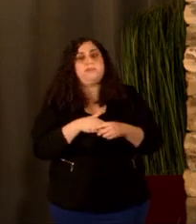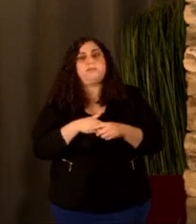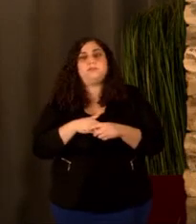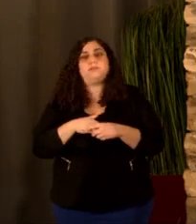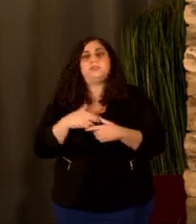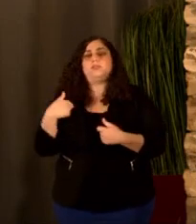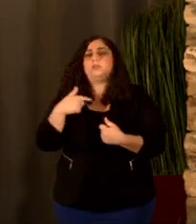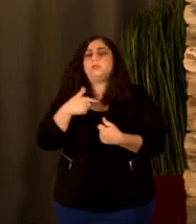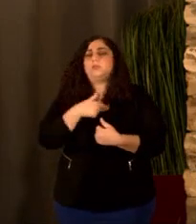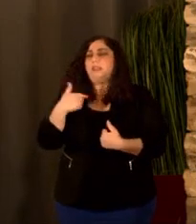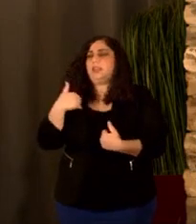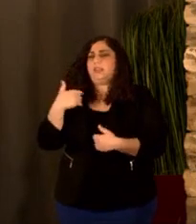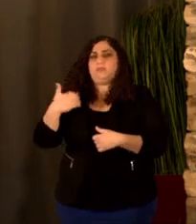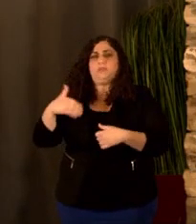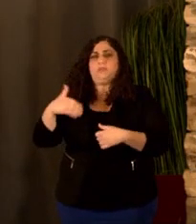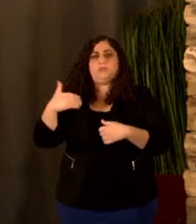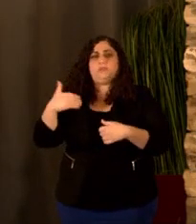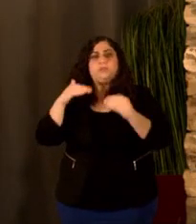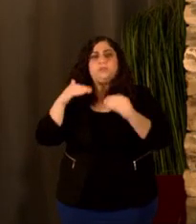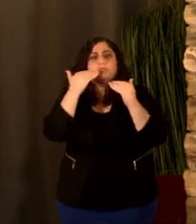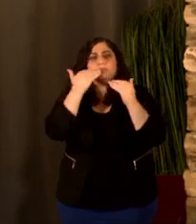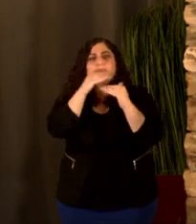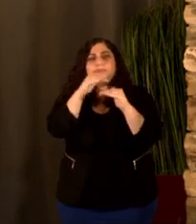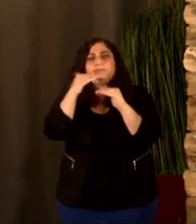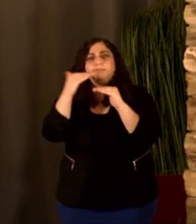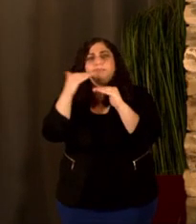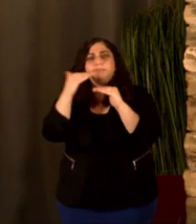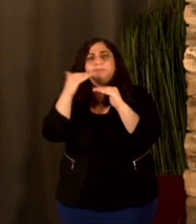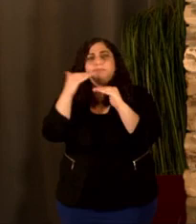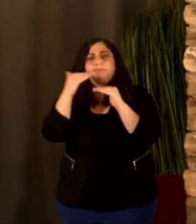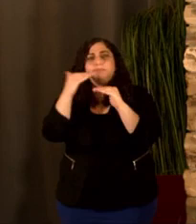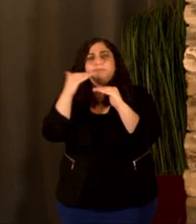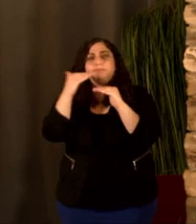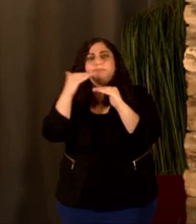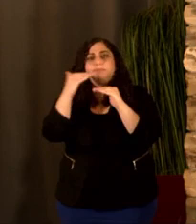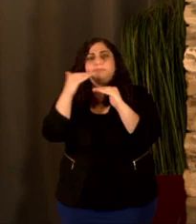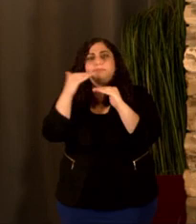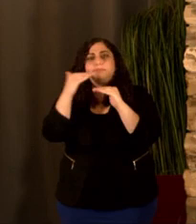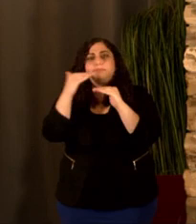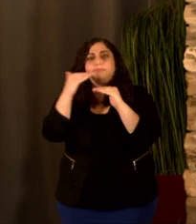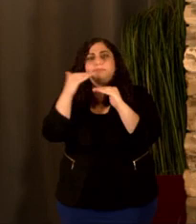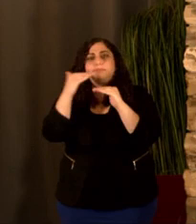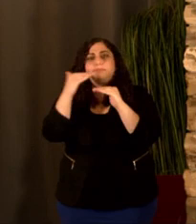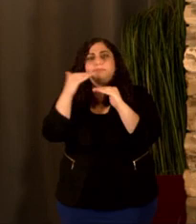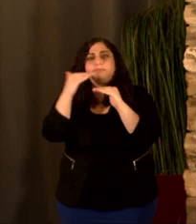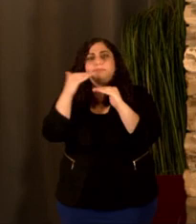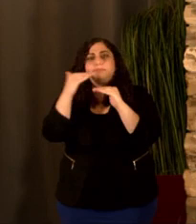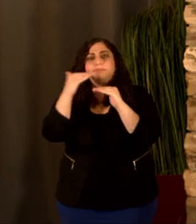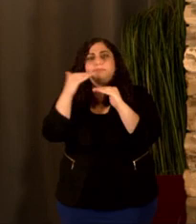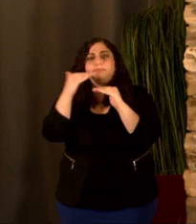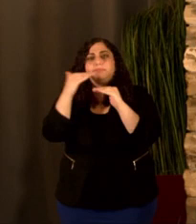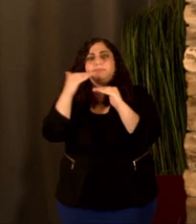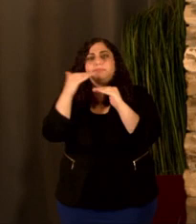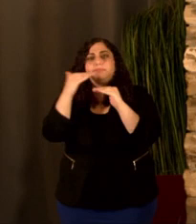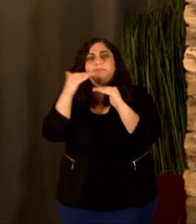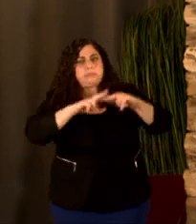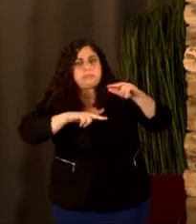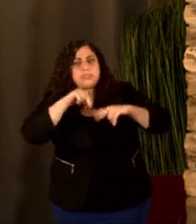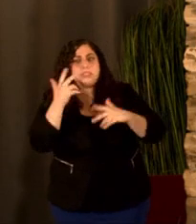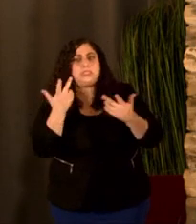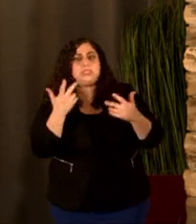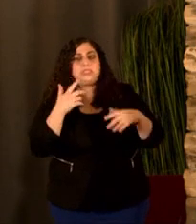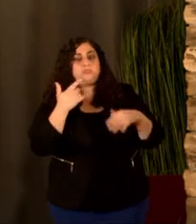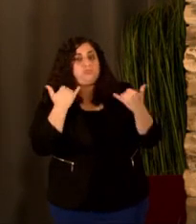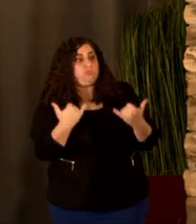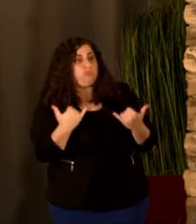affordable housing that can be built. There's a lot of companies out there considering, do I go back to an office